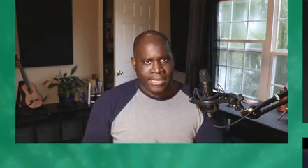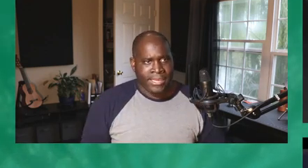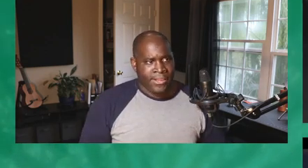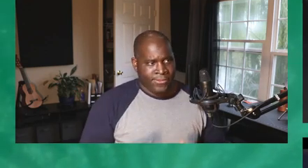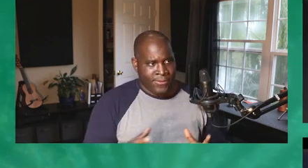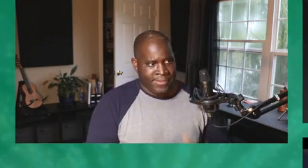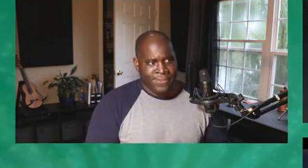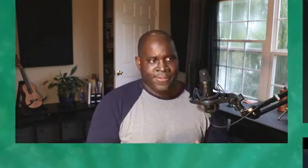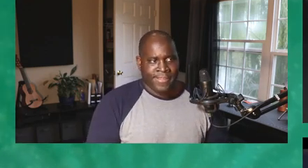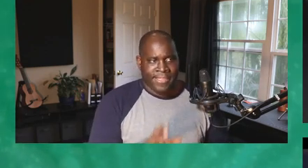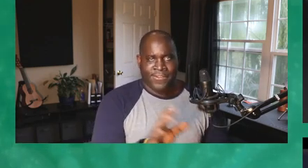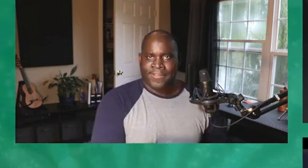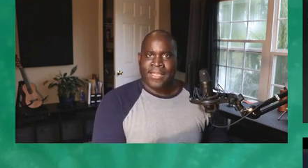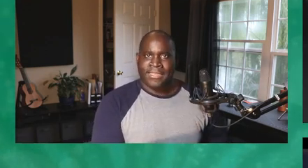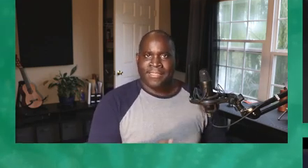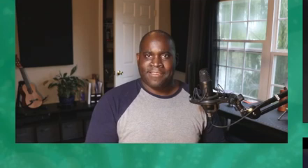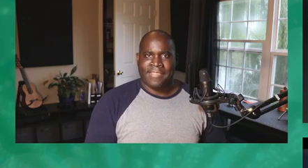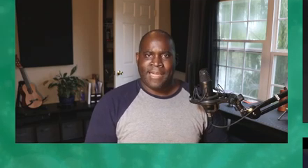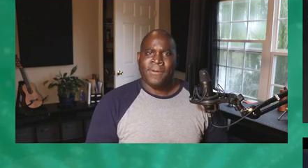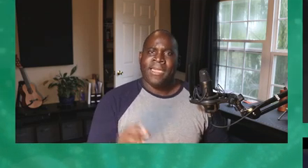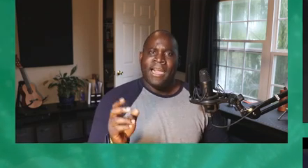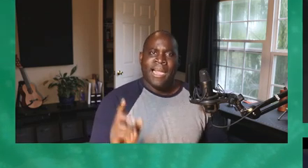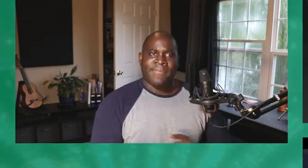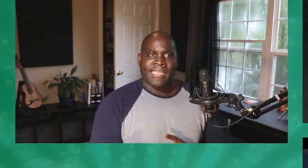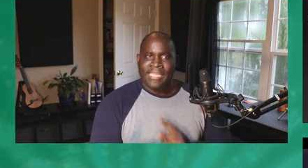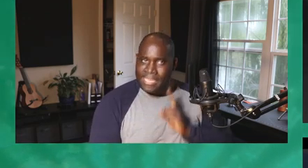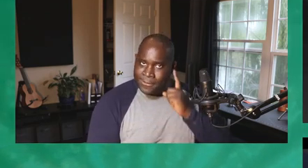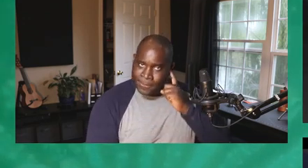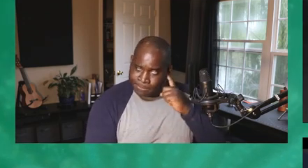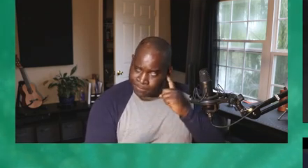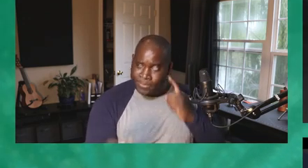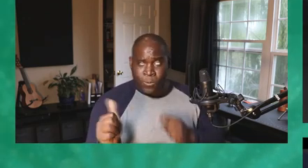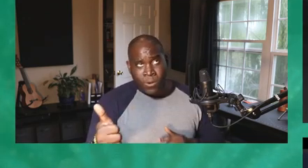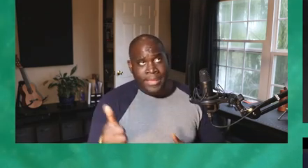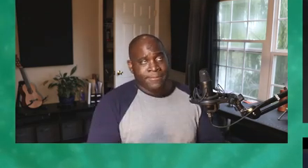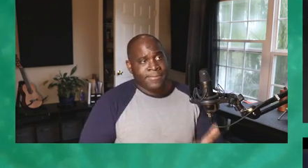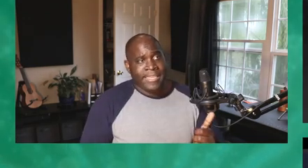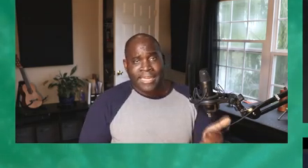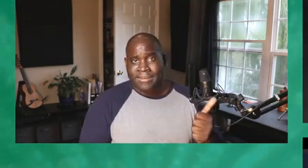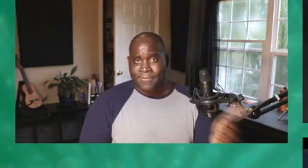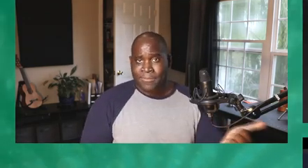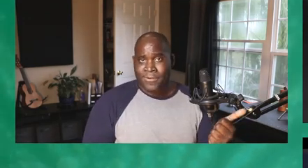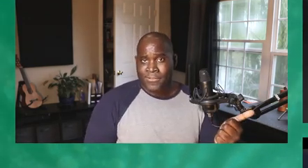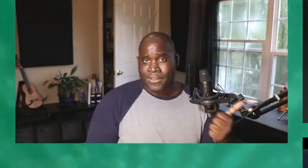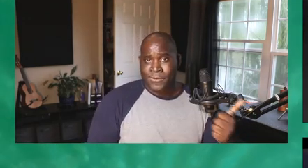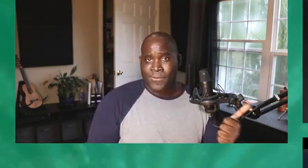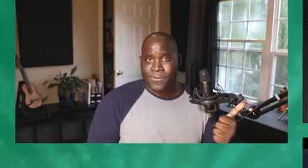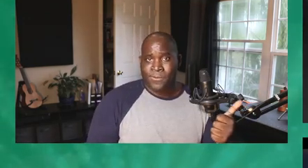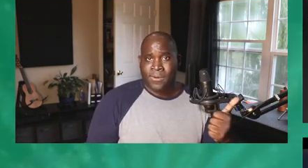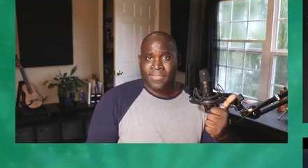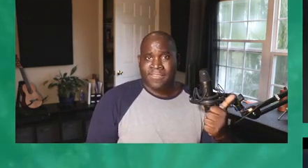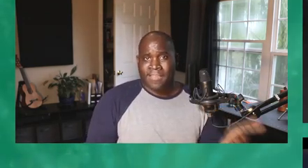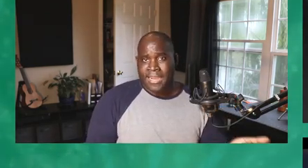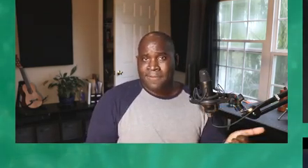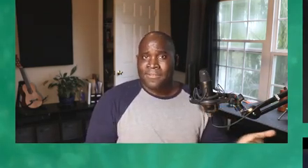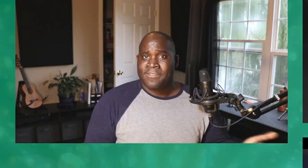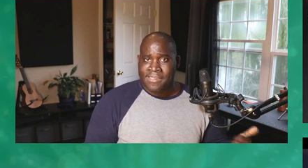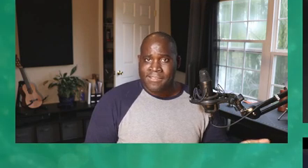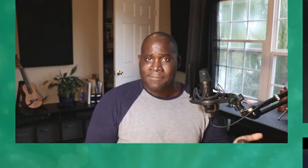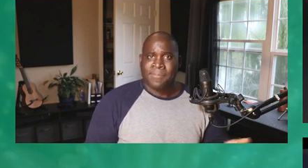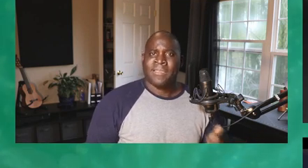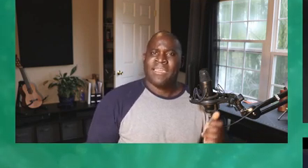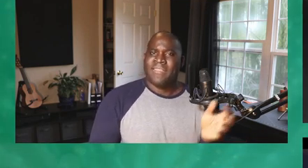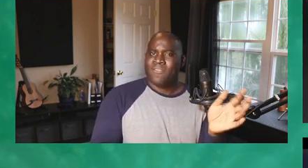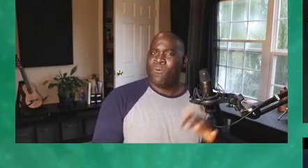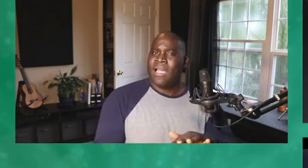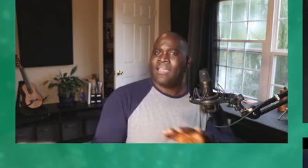of way. So it's interesting that she's talking like this now. I'm thinking either, one, they got a different person to do the signing for this